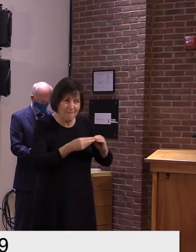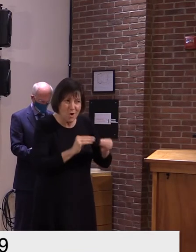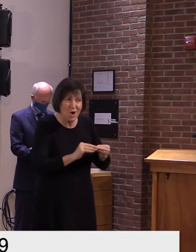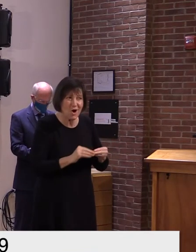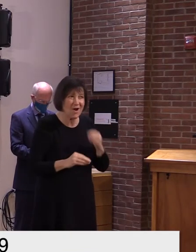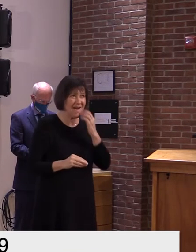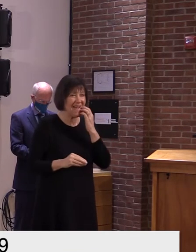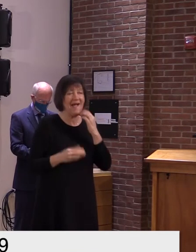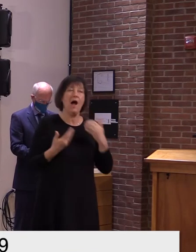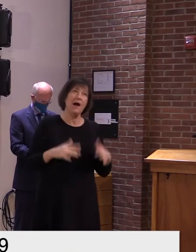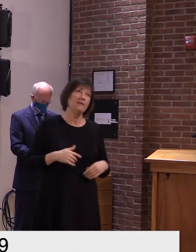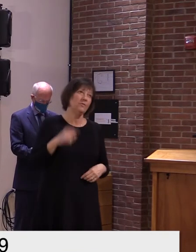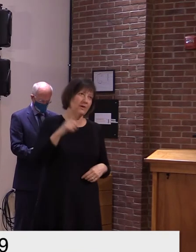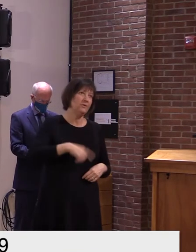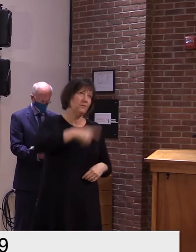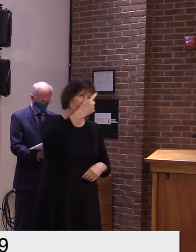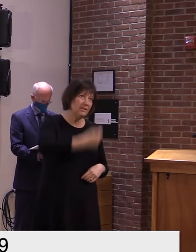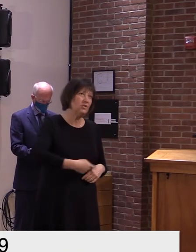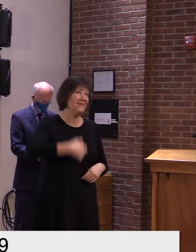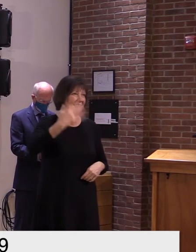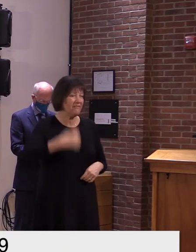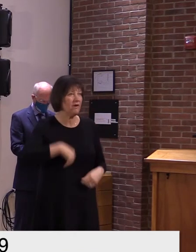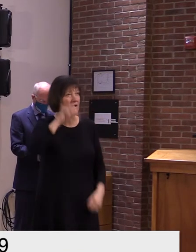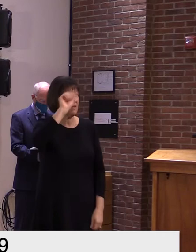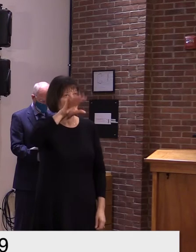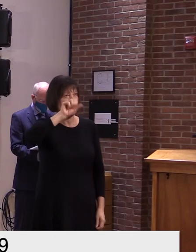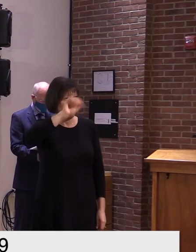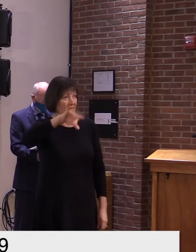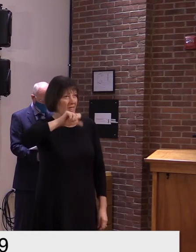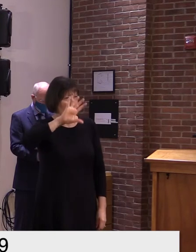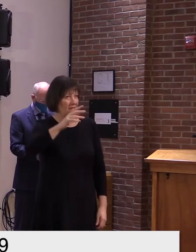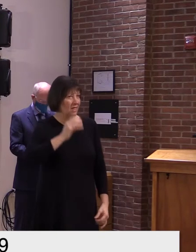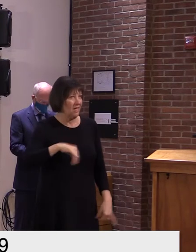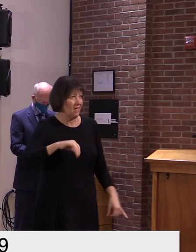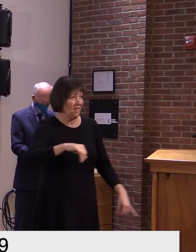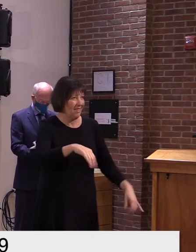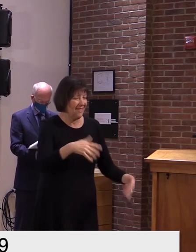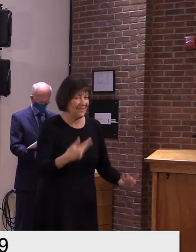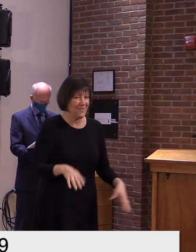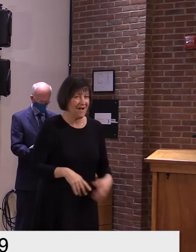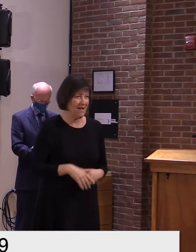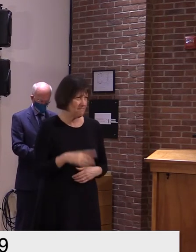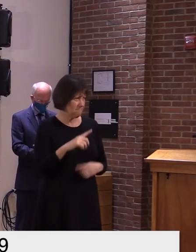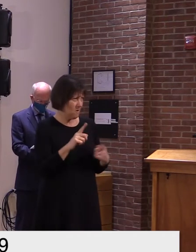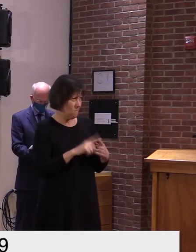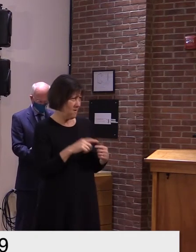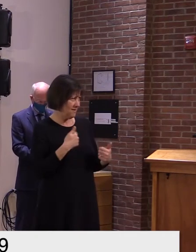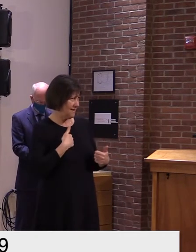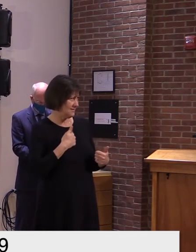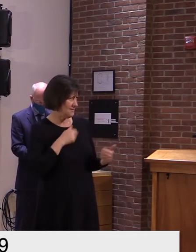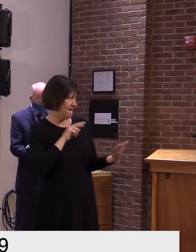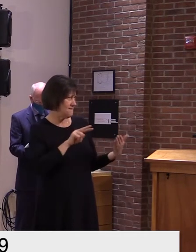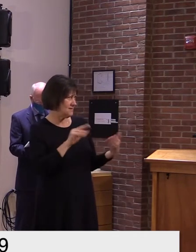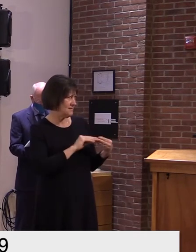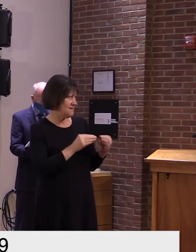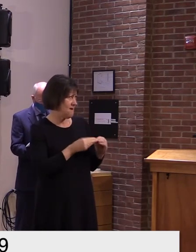have to have you repeating every single number every single week. I believe. Are you talking about